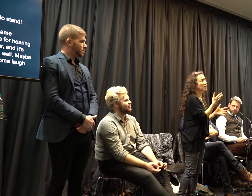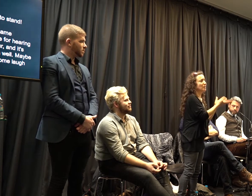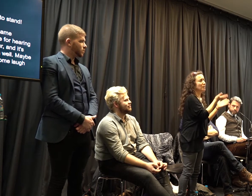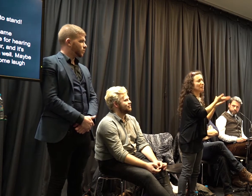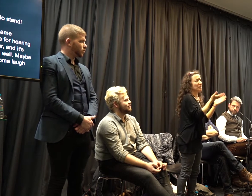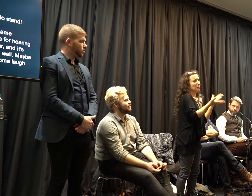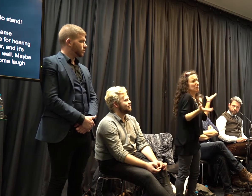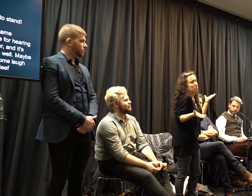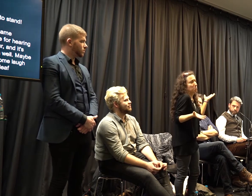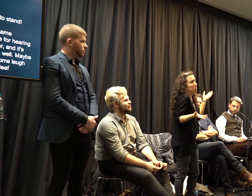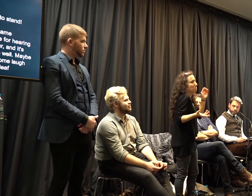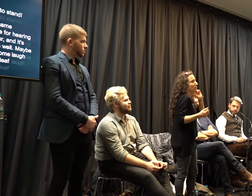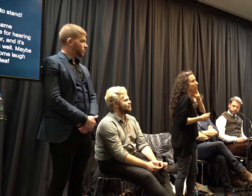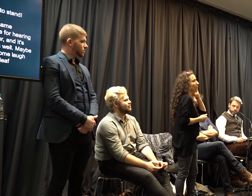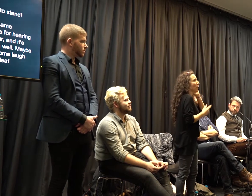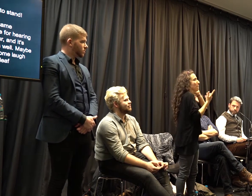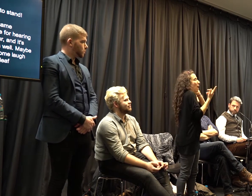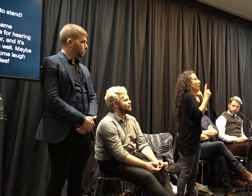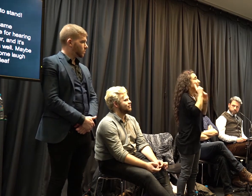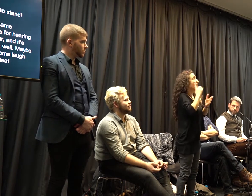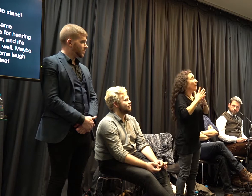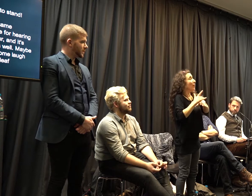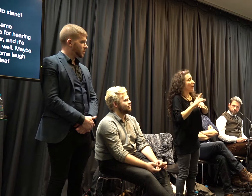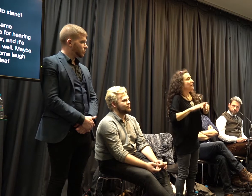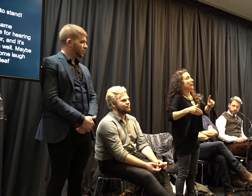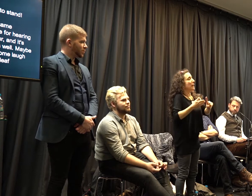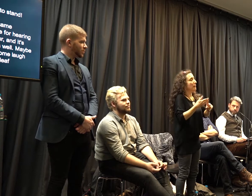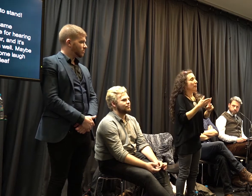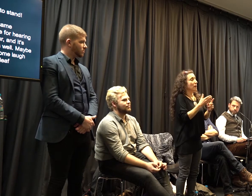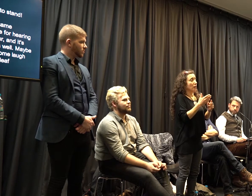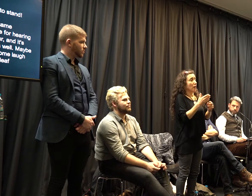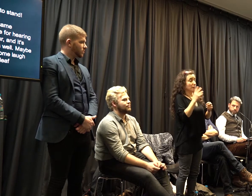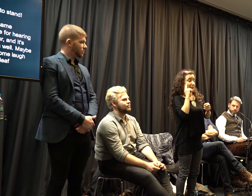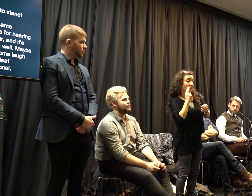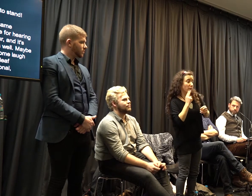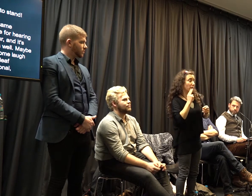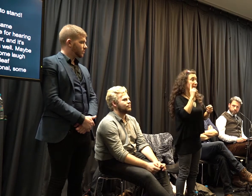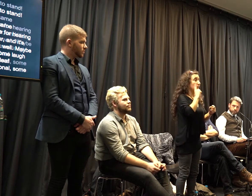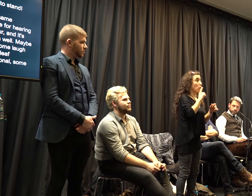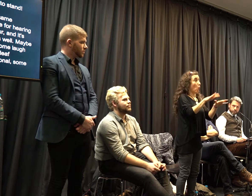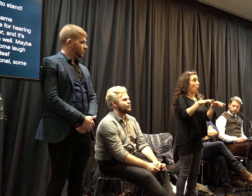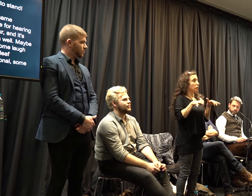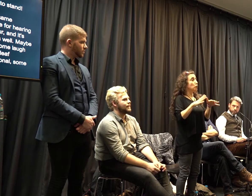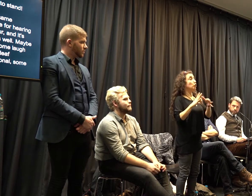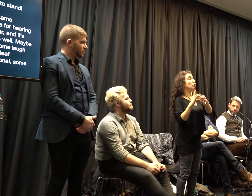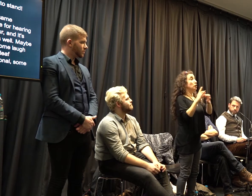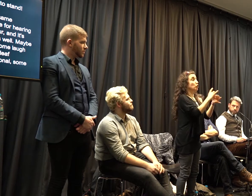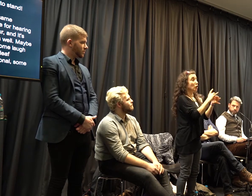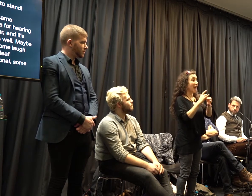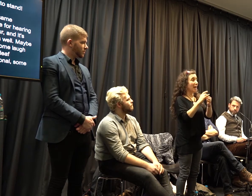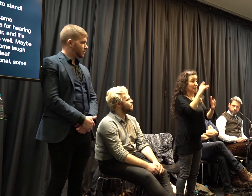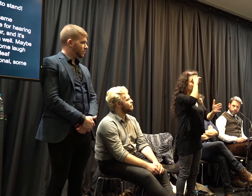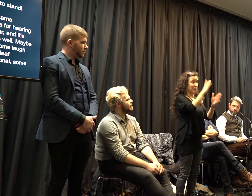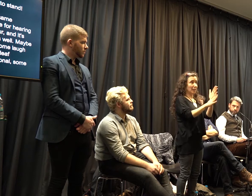it's exactly the same with deaf people, and I think that's important to remember. Definitely theatre's aim, I think, is